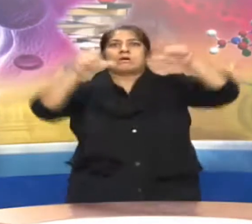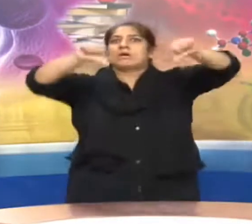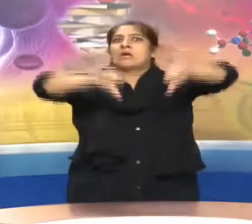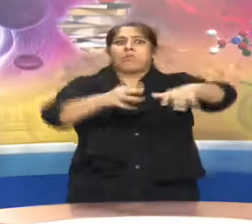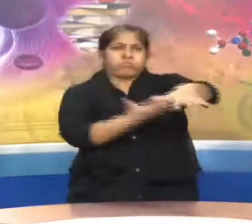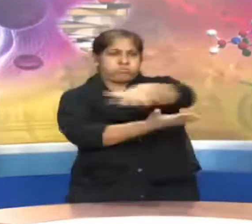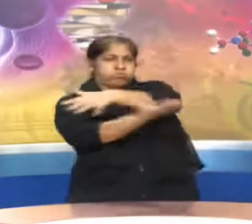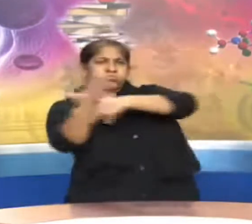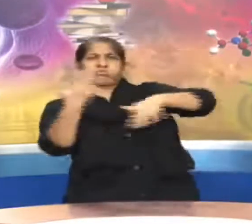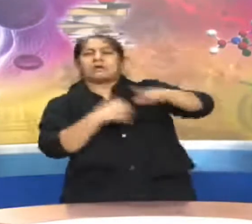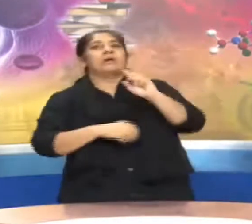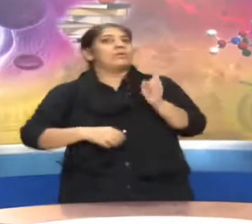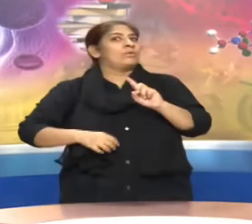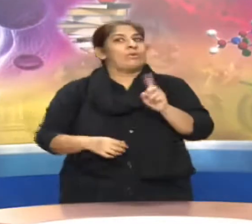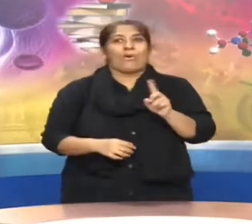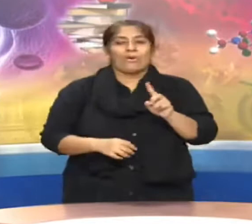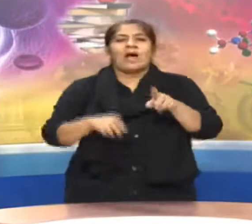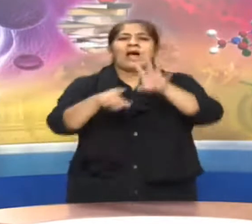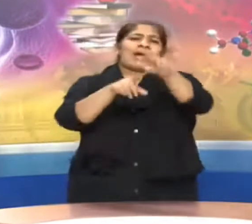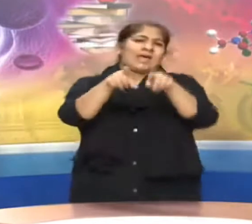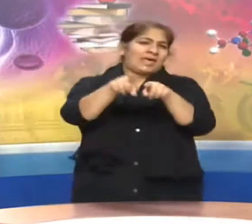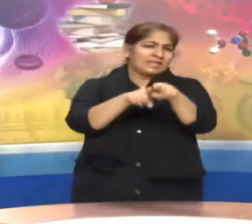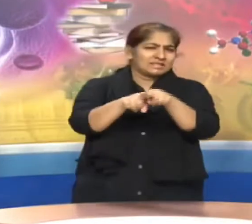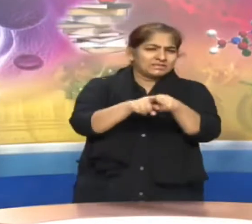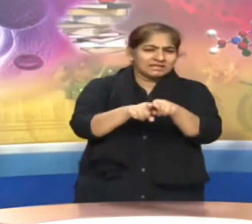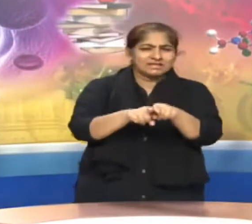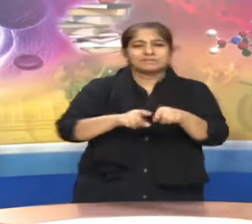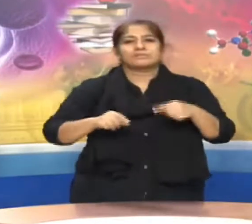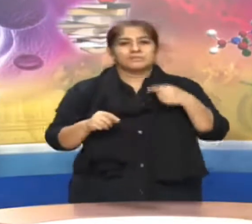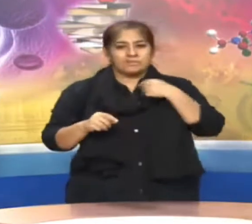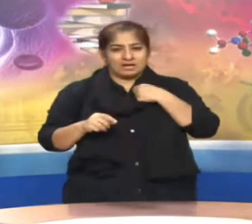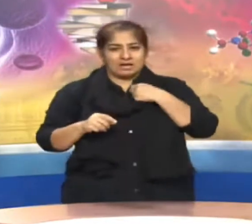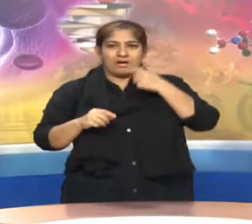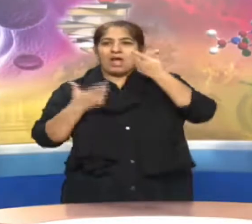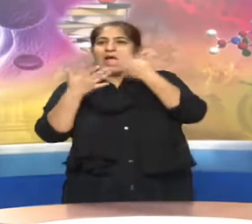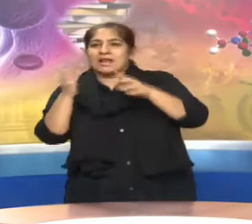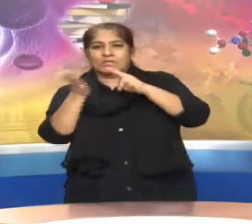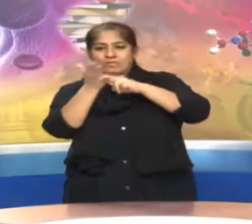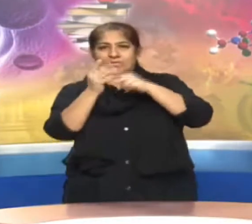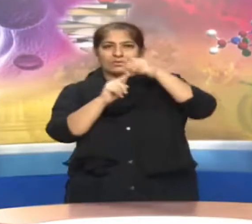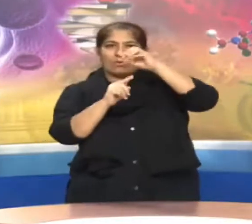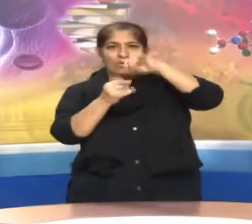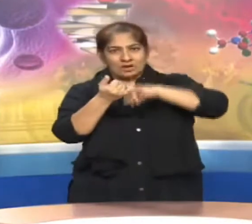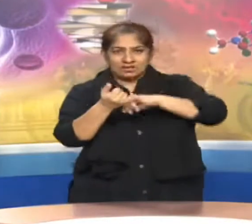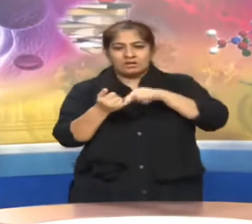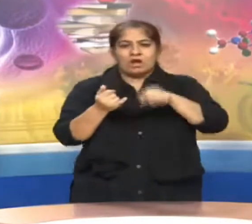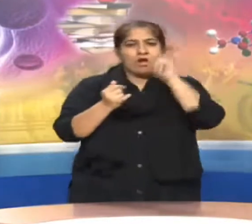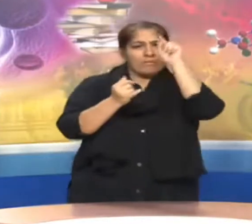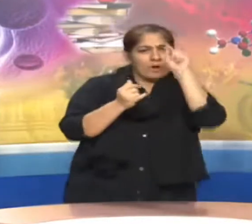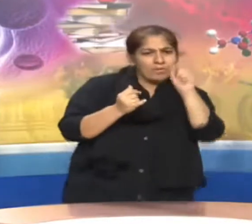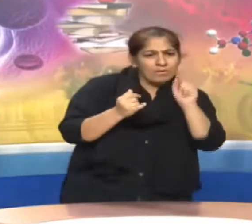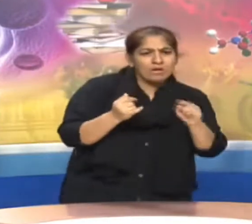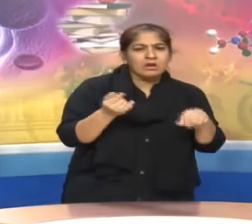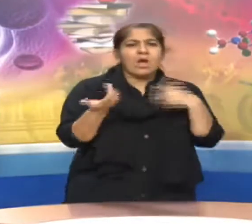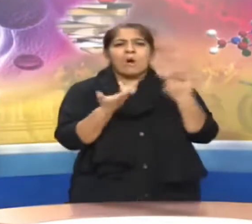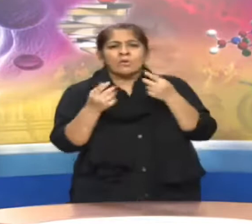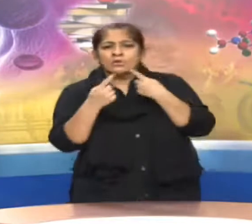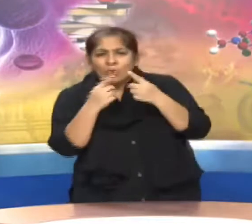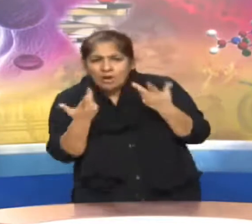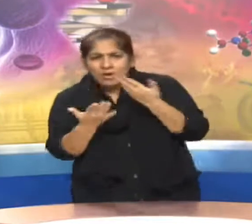make the other person informed of something. So it is really important to make self-understanding first, to make